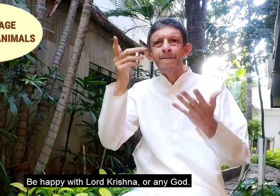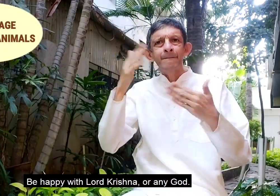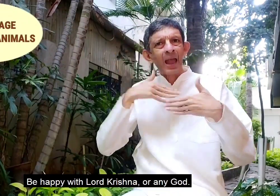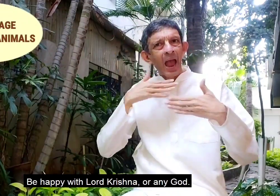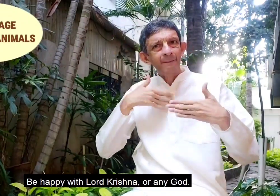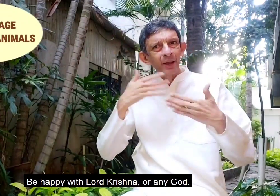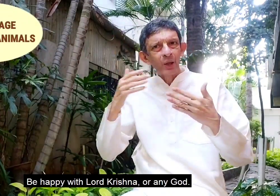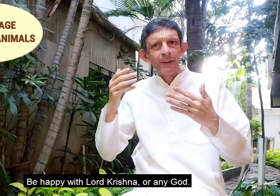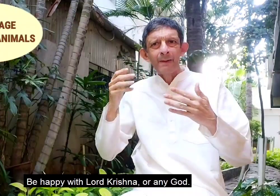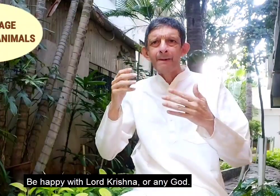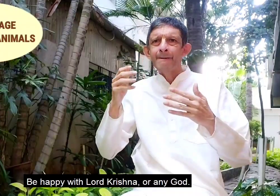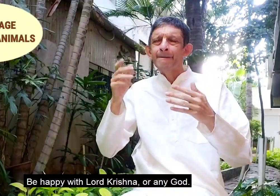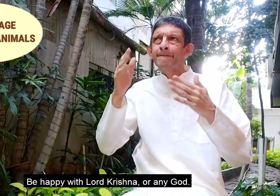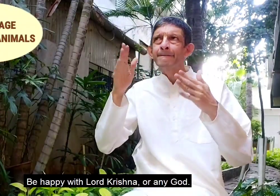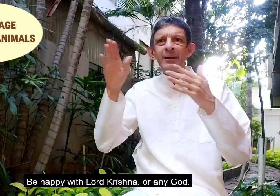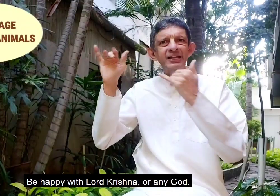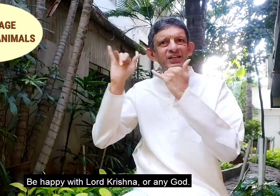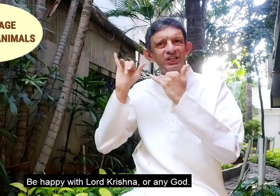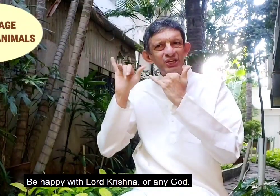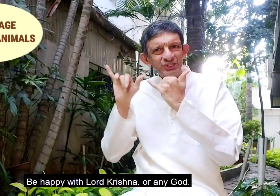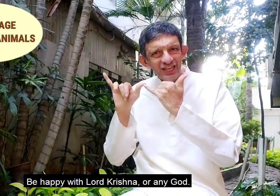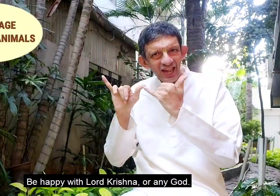Be happy with Lord Krishna, or any God.